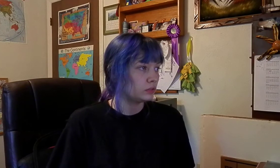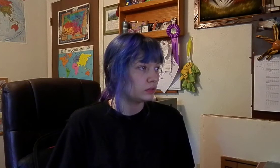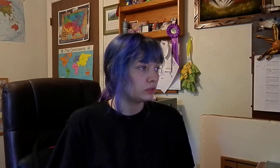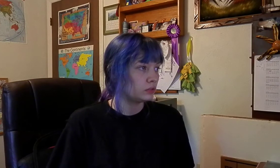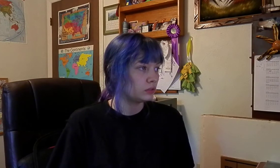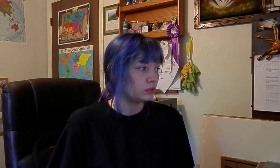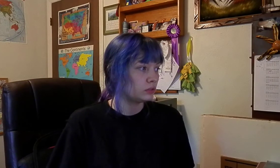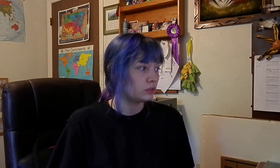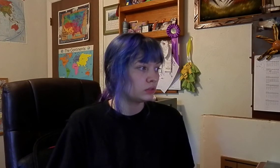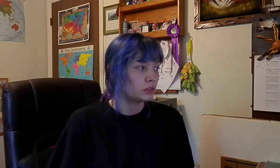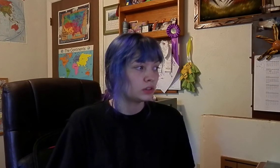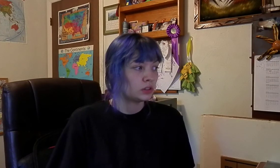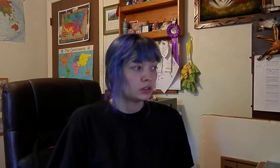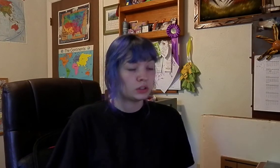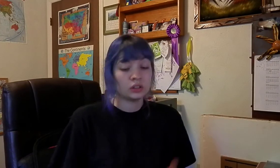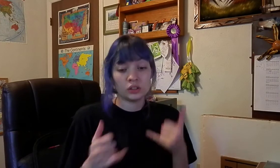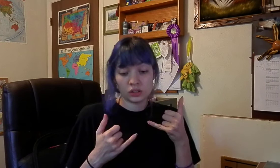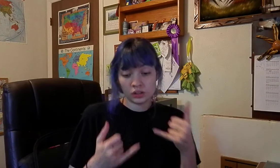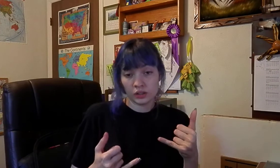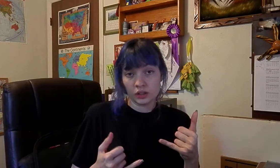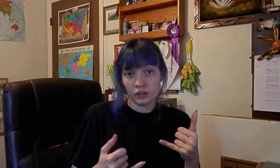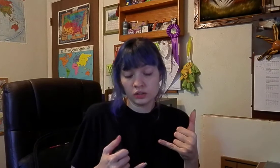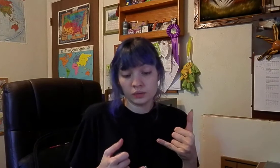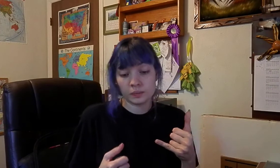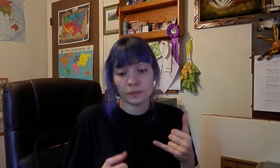Oh yeah. So now